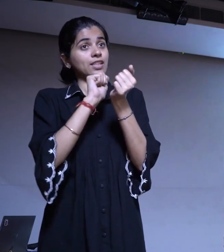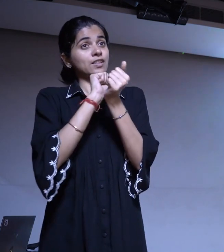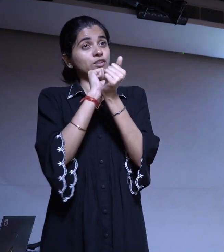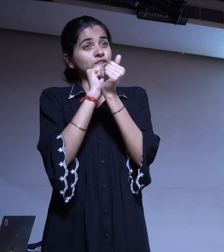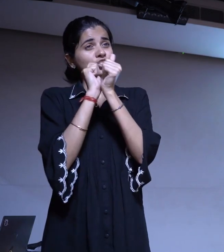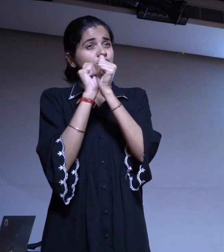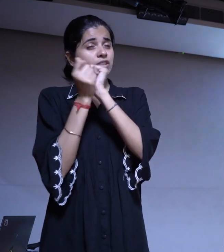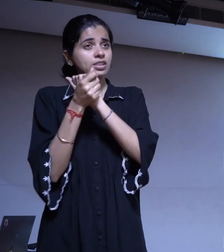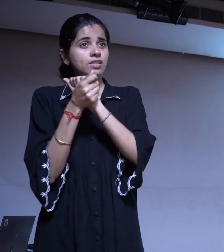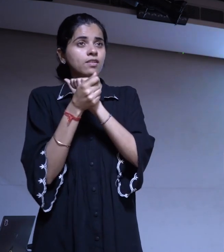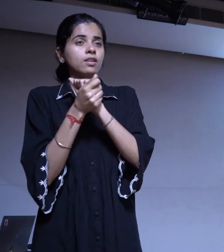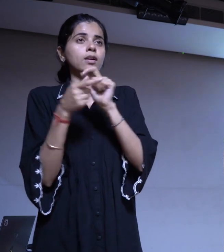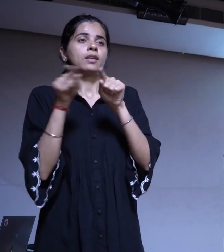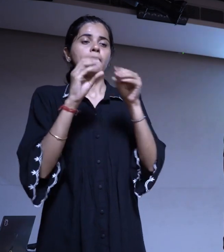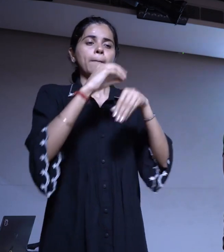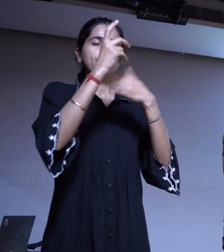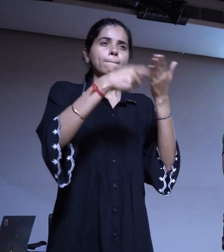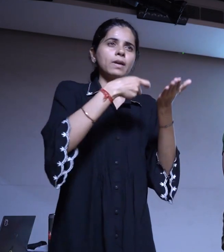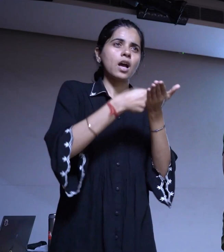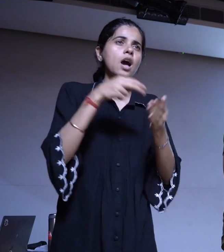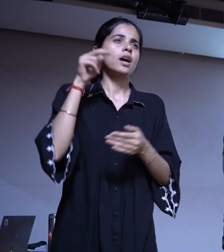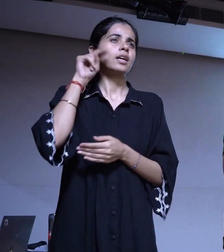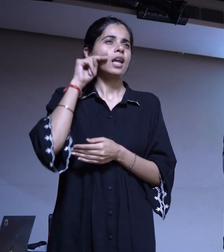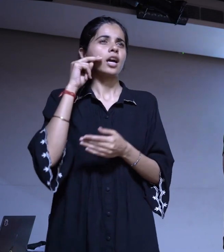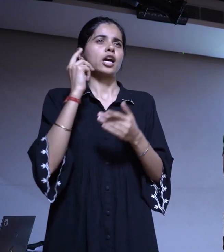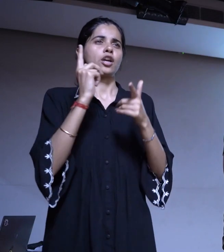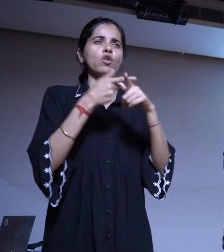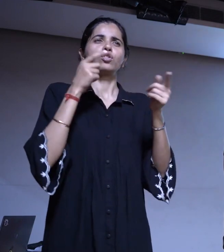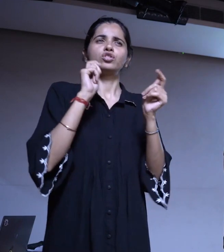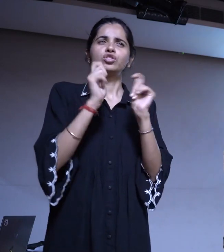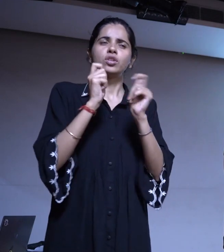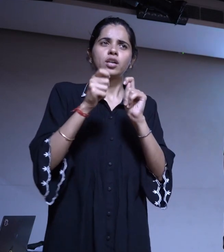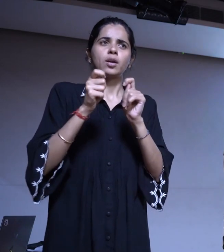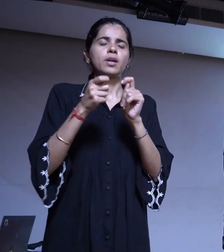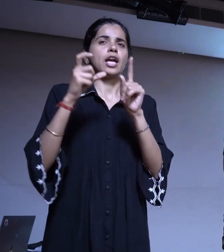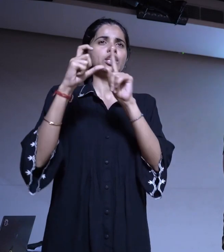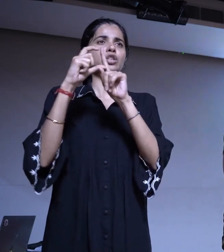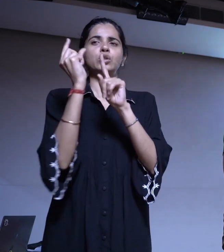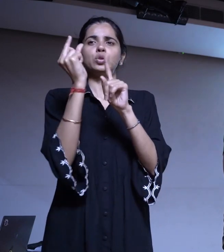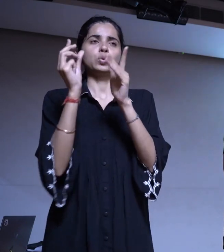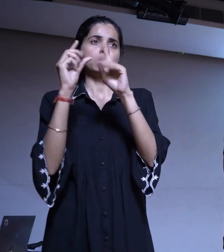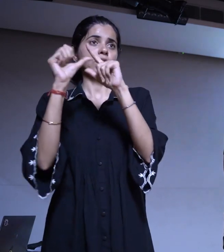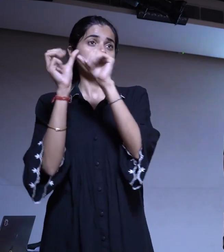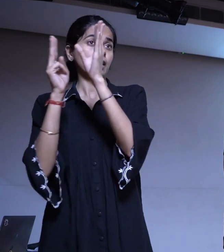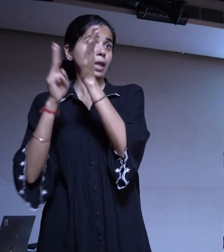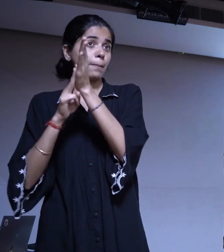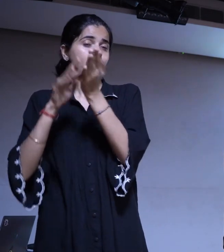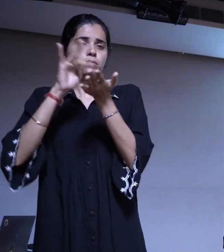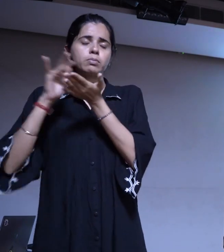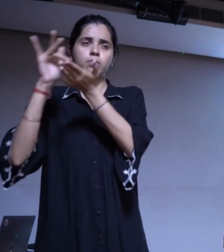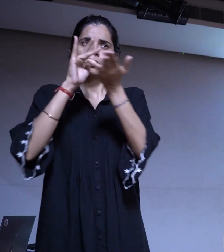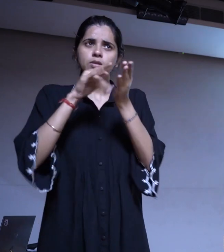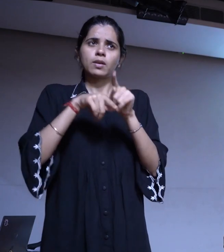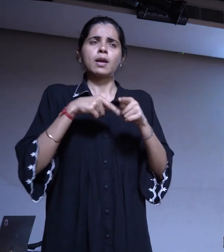gone into to uh biar nagaland jaran and more recently in the D where we've been U